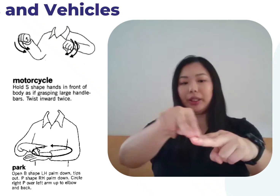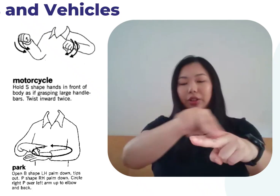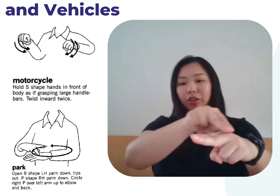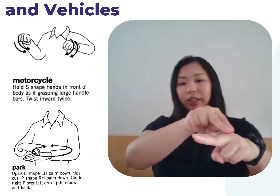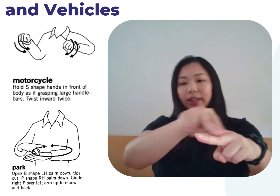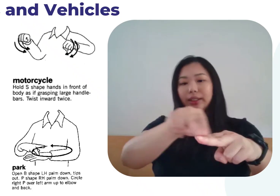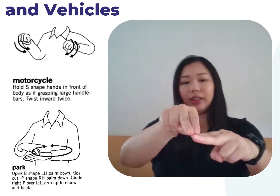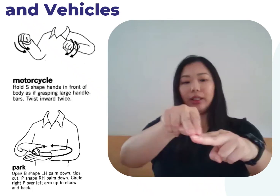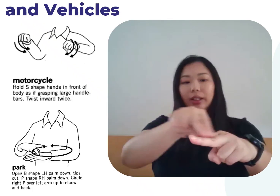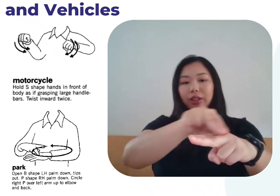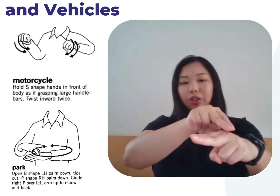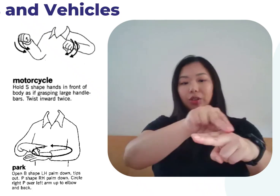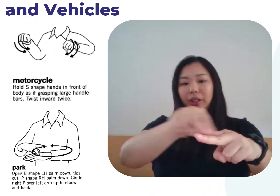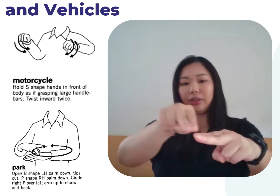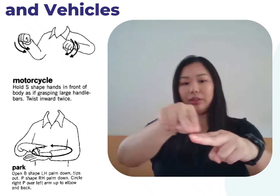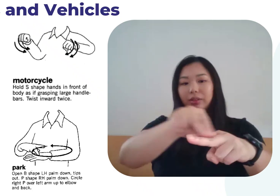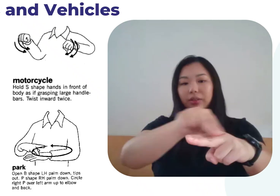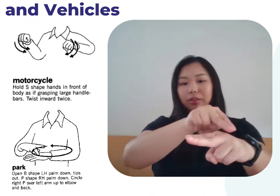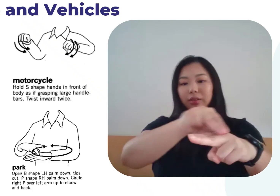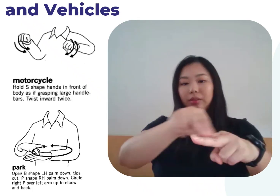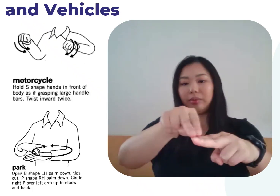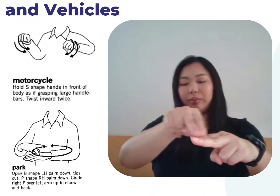and down the tracks. Train.